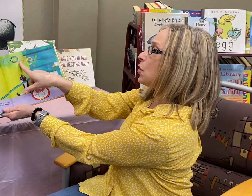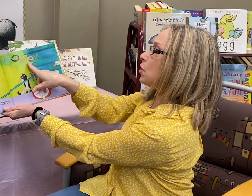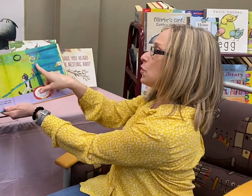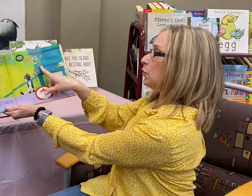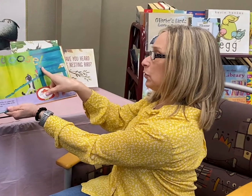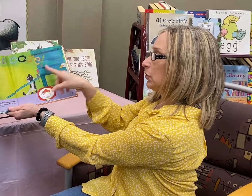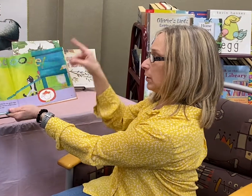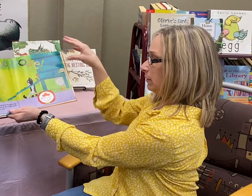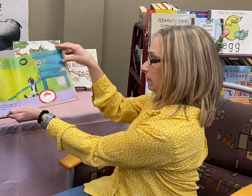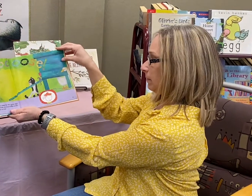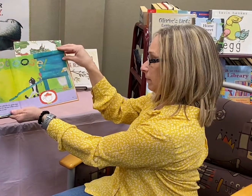Goose!